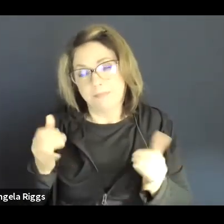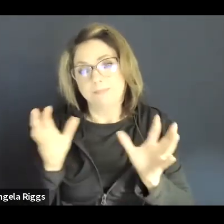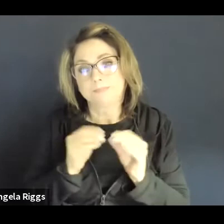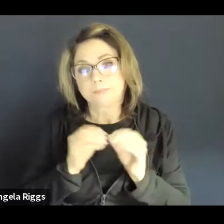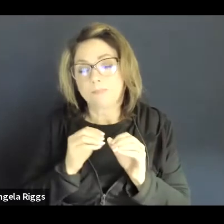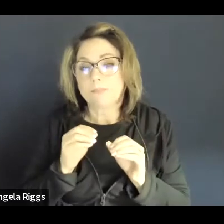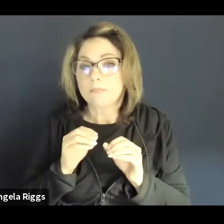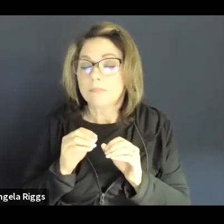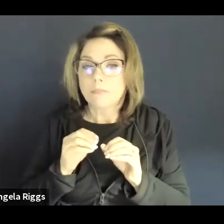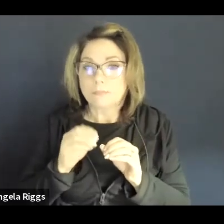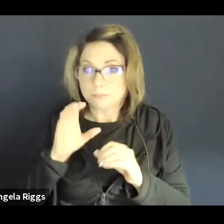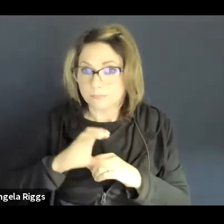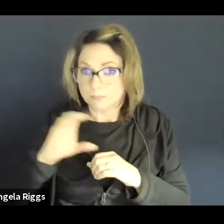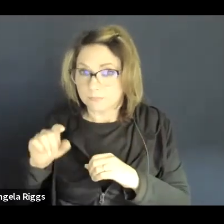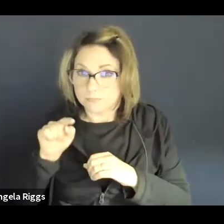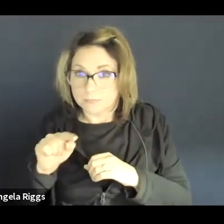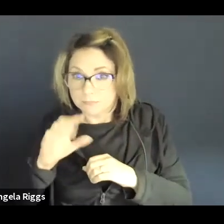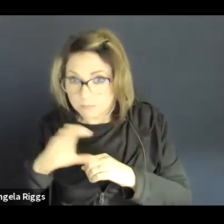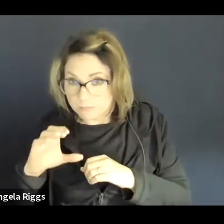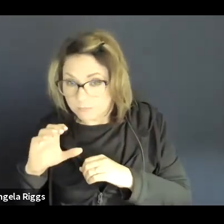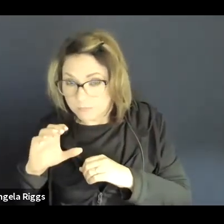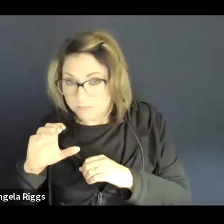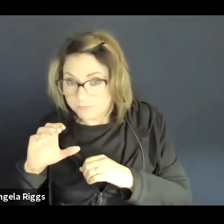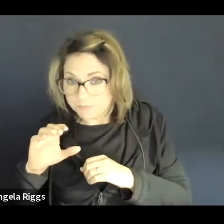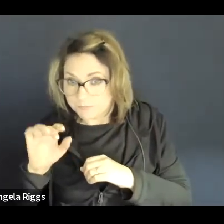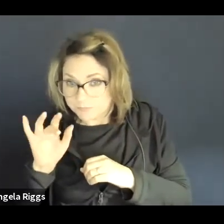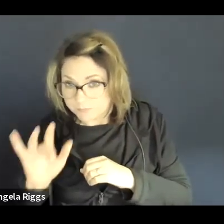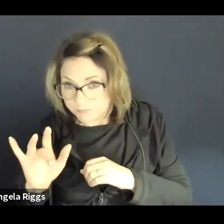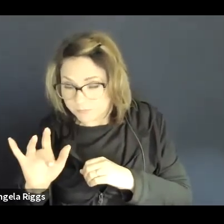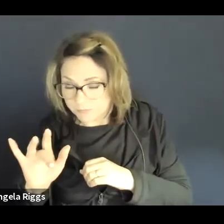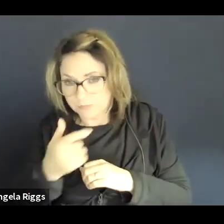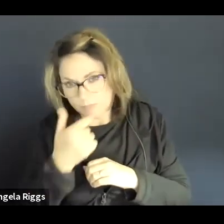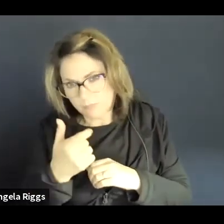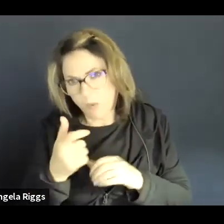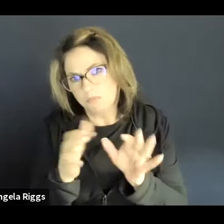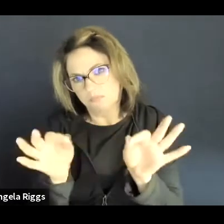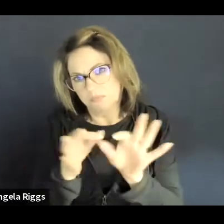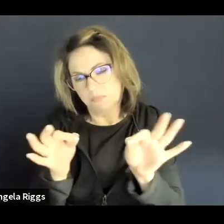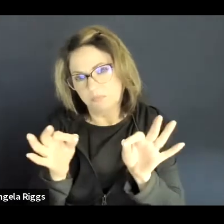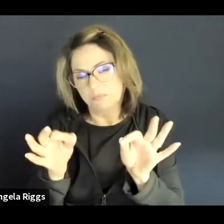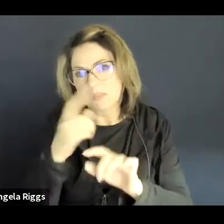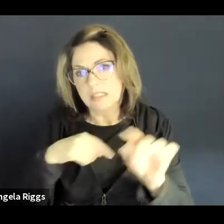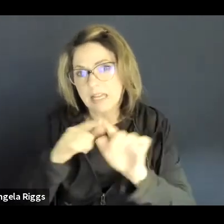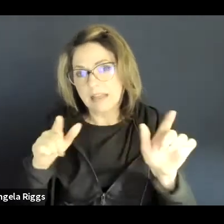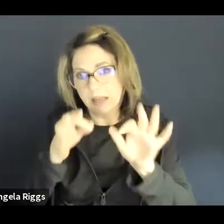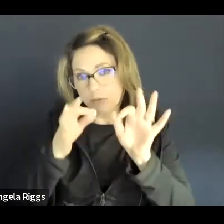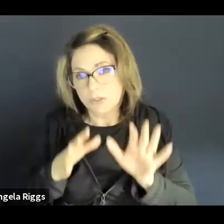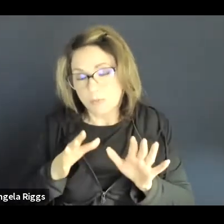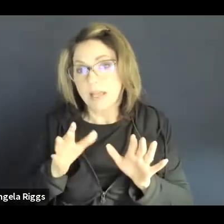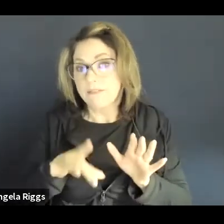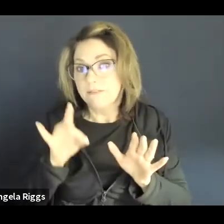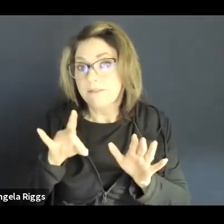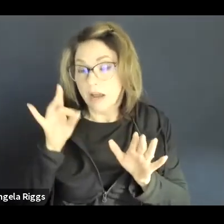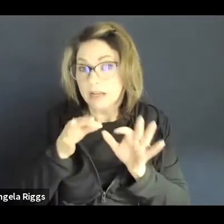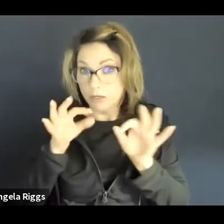can view the captioning by selecting the CC tab on the menu bar. For sign language interpreting, you can find the interpreter on the